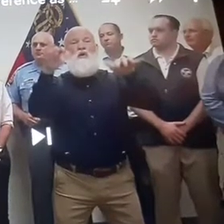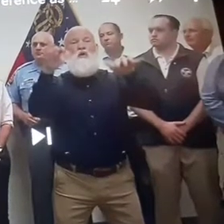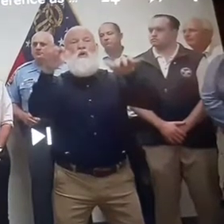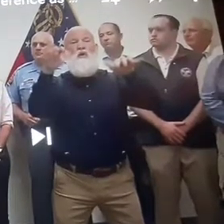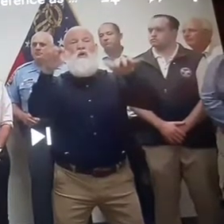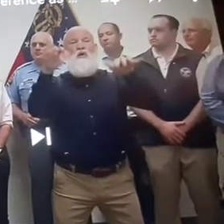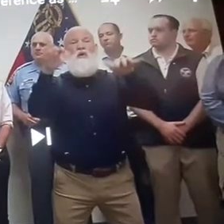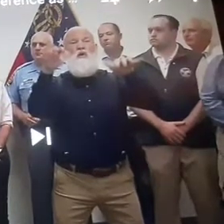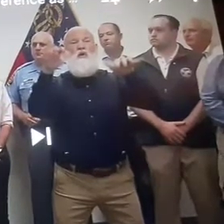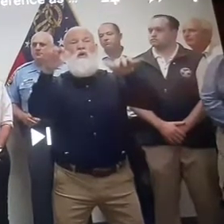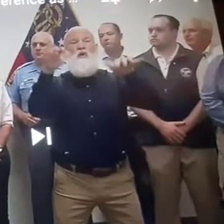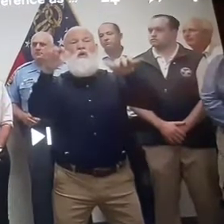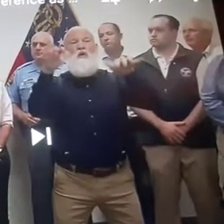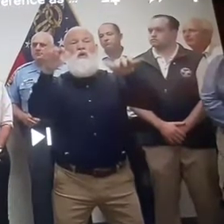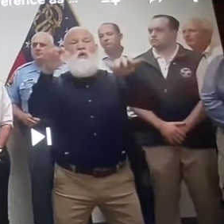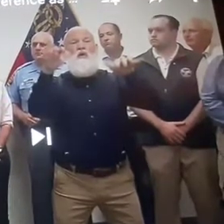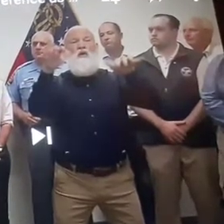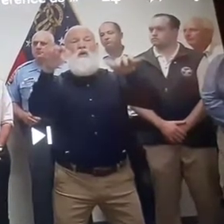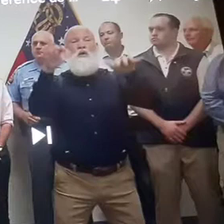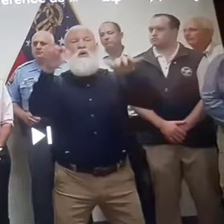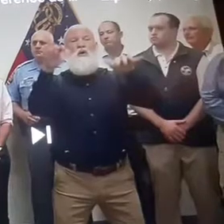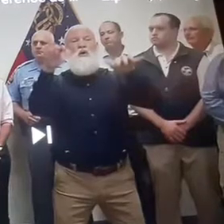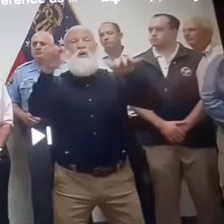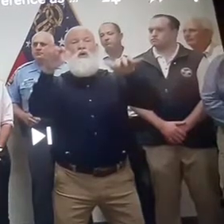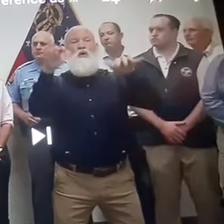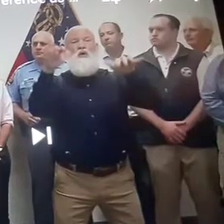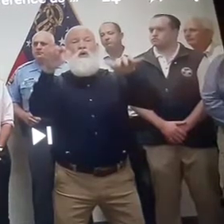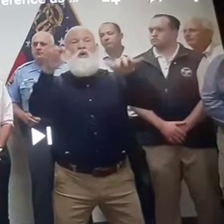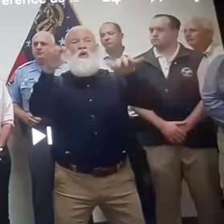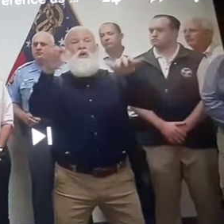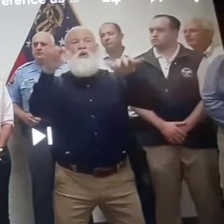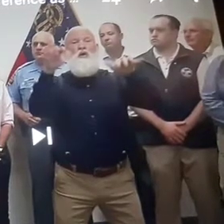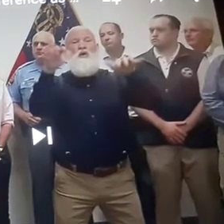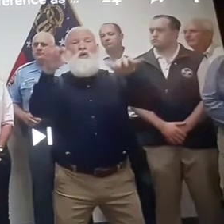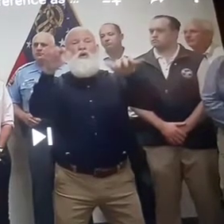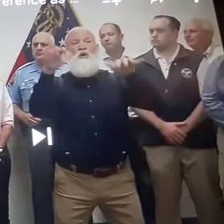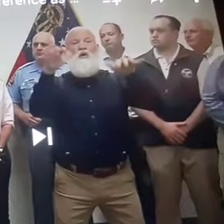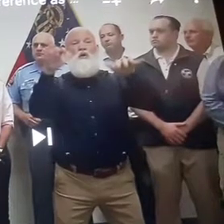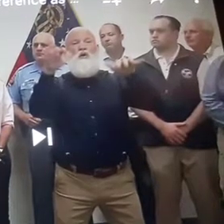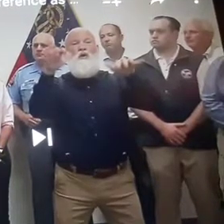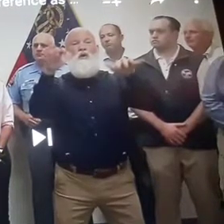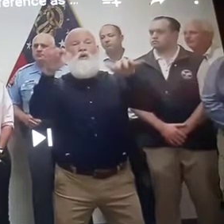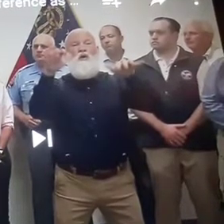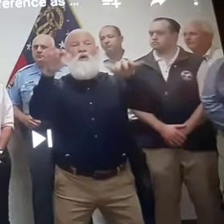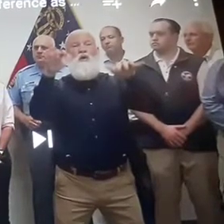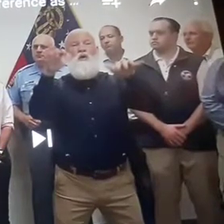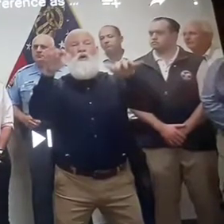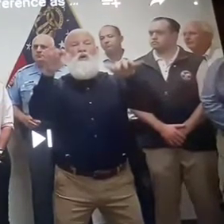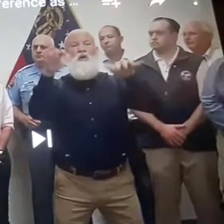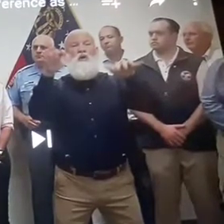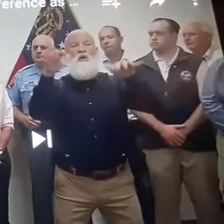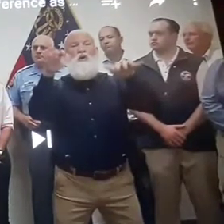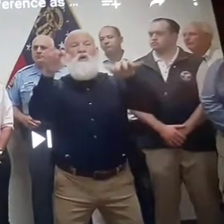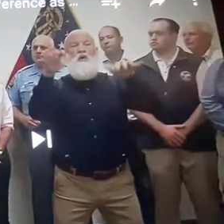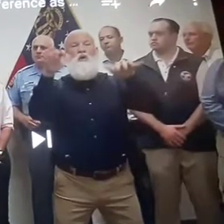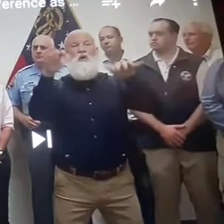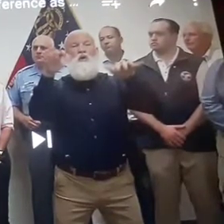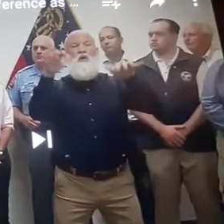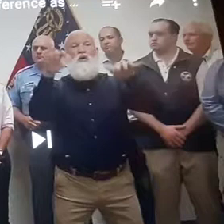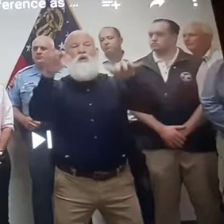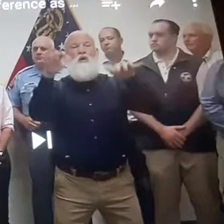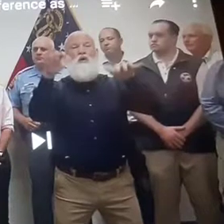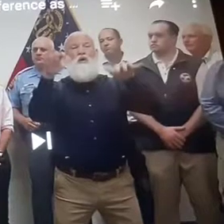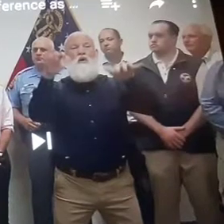know, what do you say, they're as a whole. Like he's basically telling you right here to your face in a